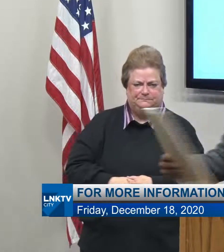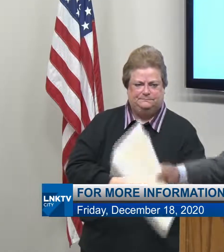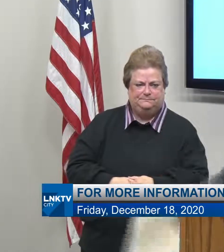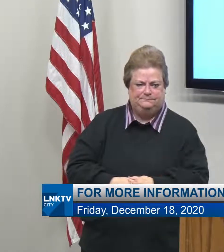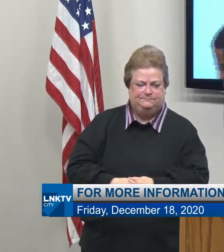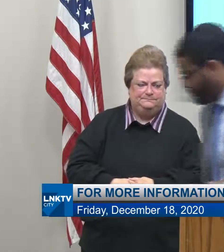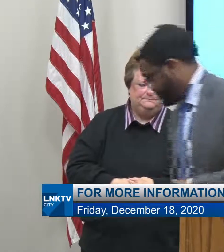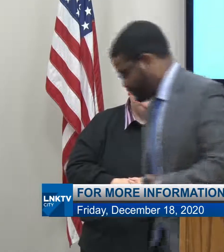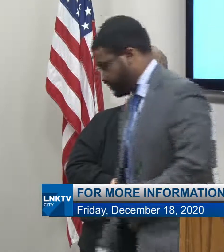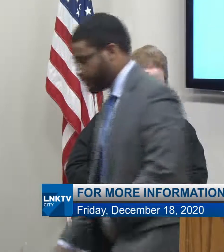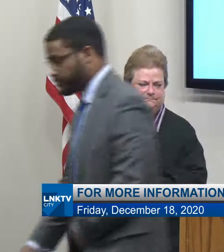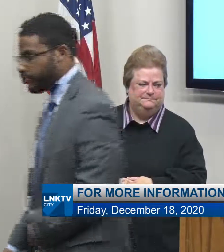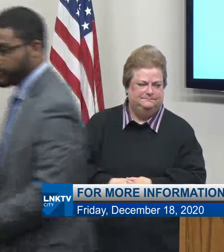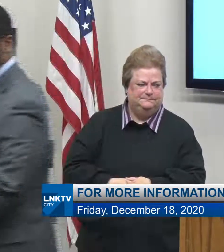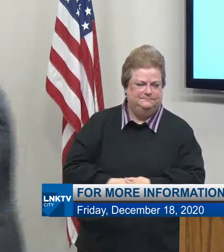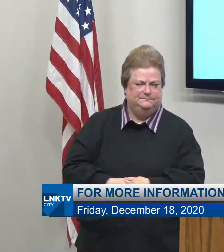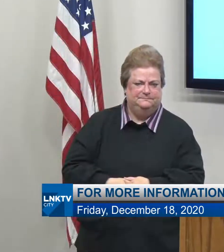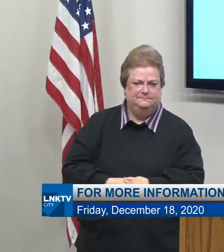Thank you.